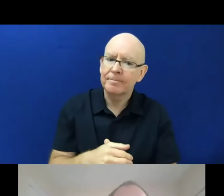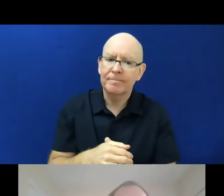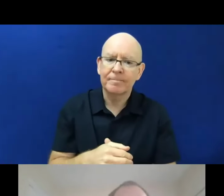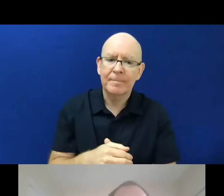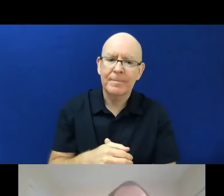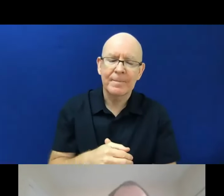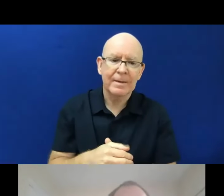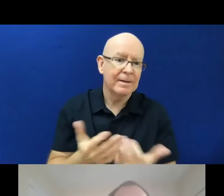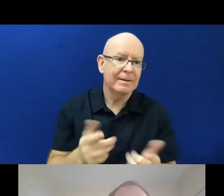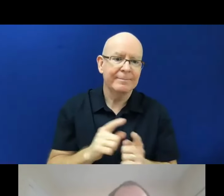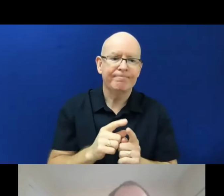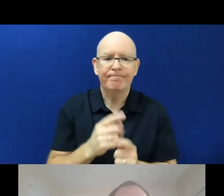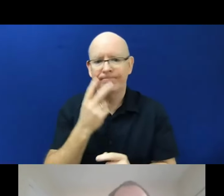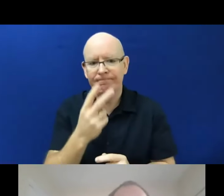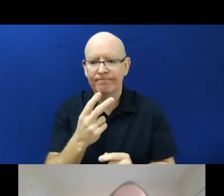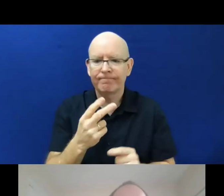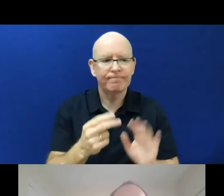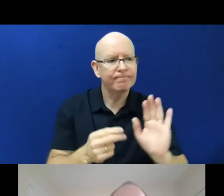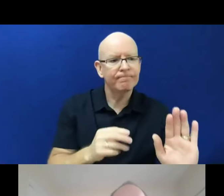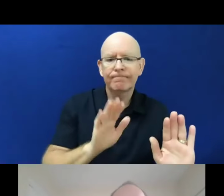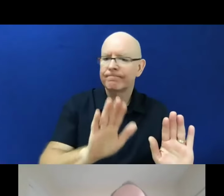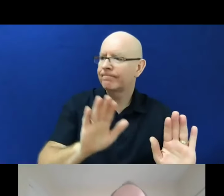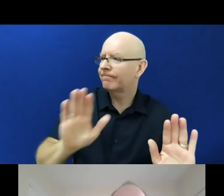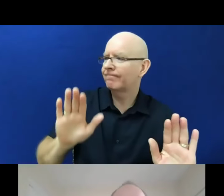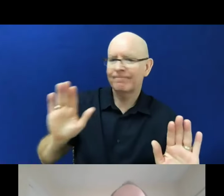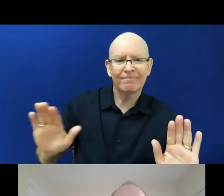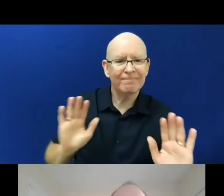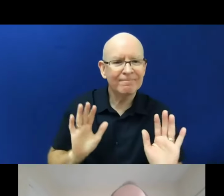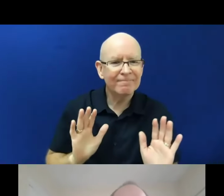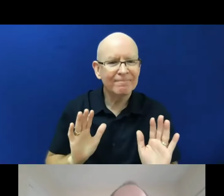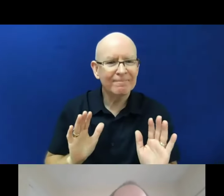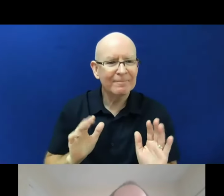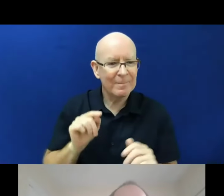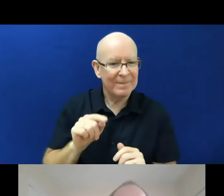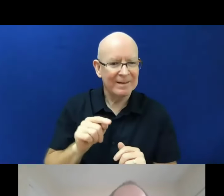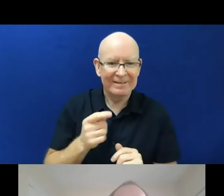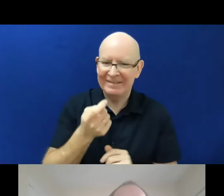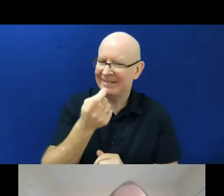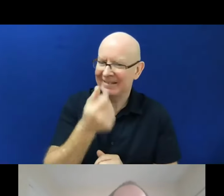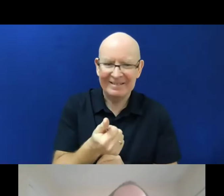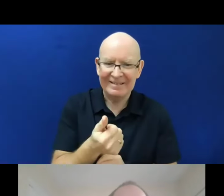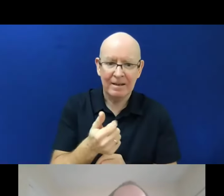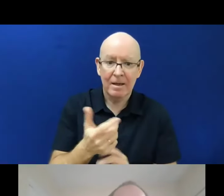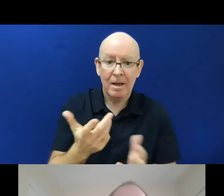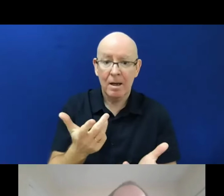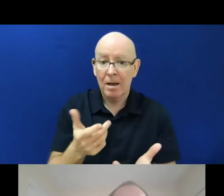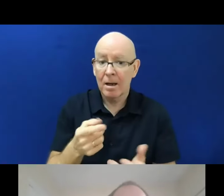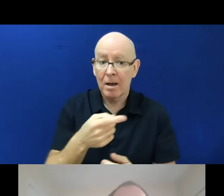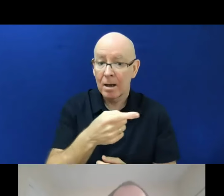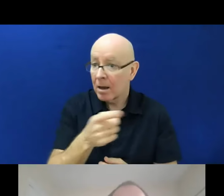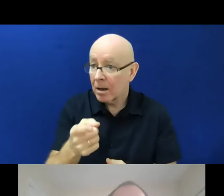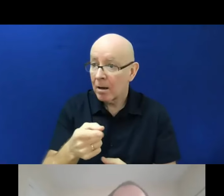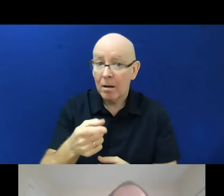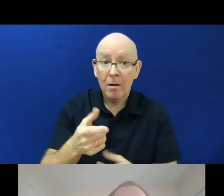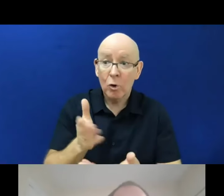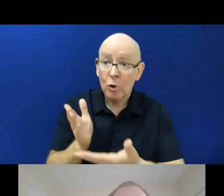our ambition is in the UK today. We really want to design a comprehensive strategy which starts